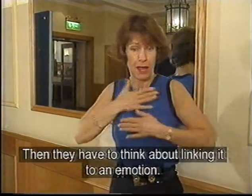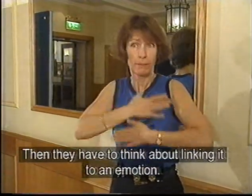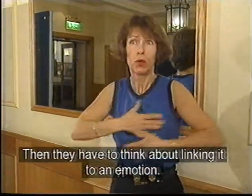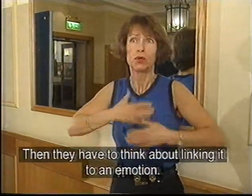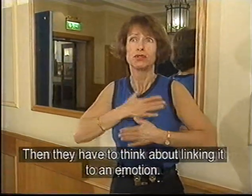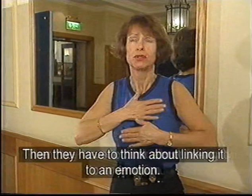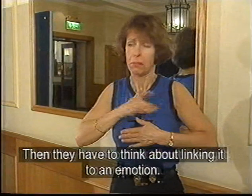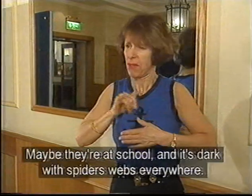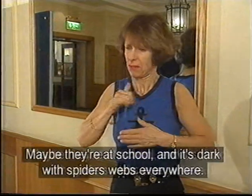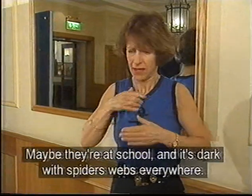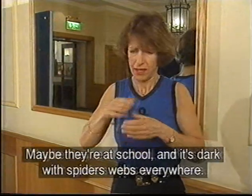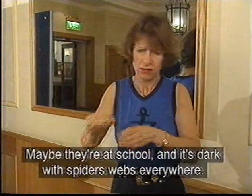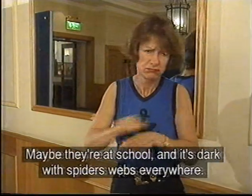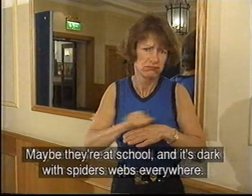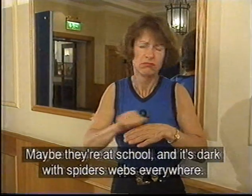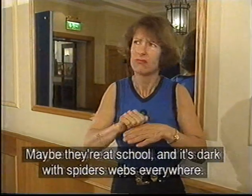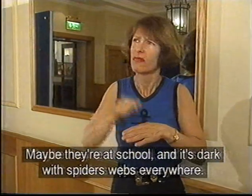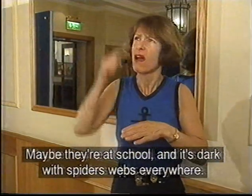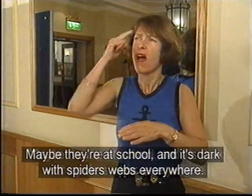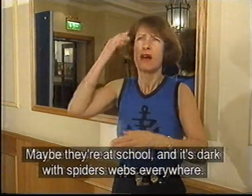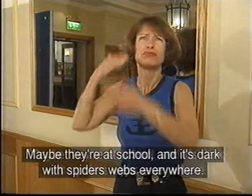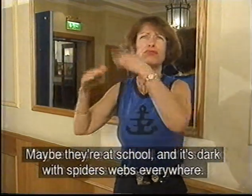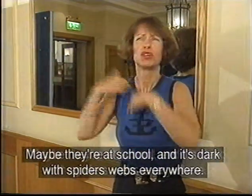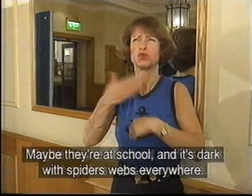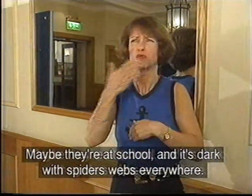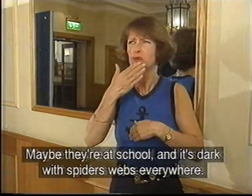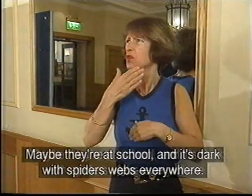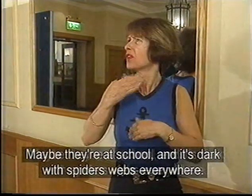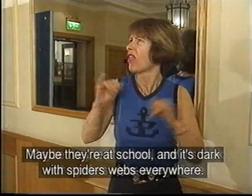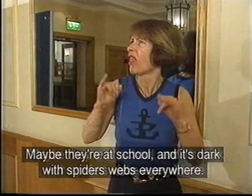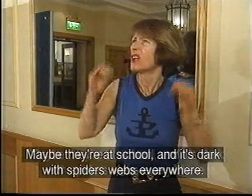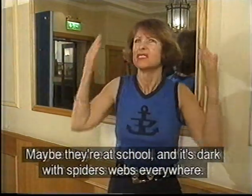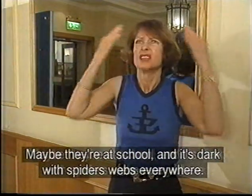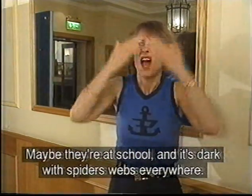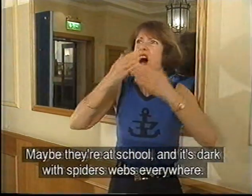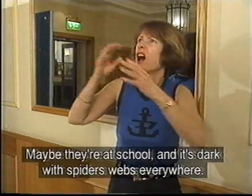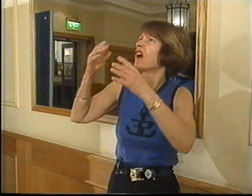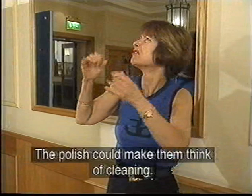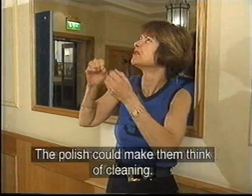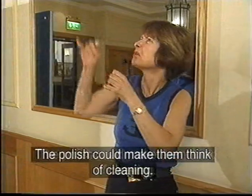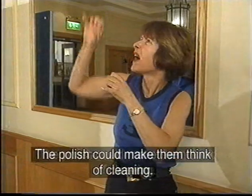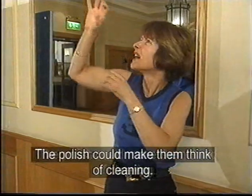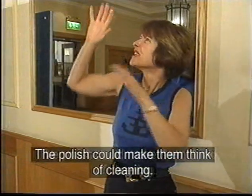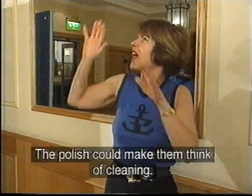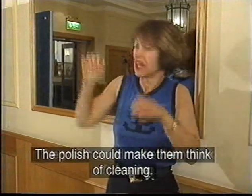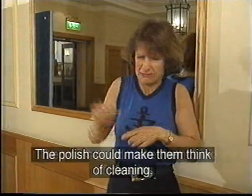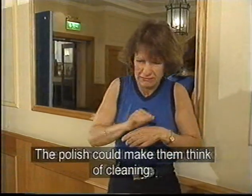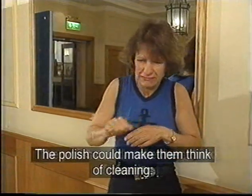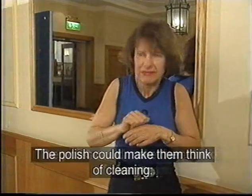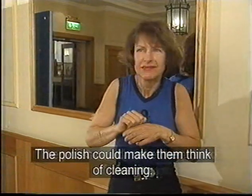school, and it's dark with spiderwebs everywhere. The polish could make them think of cleaning. So